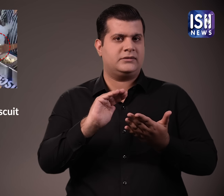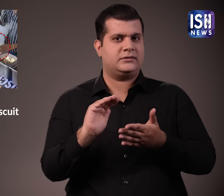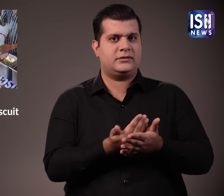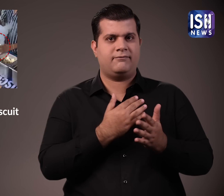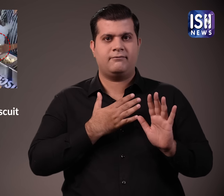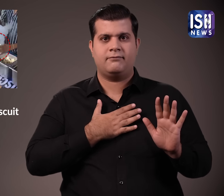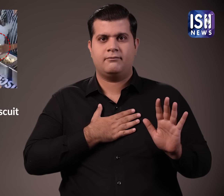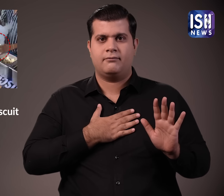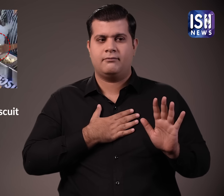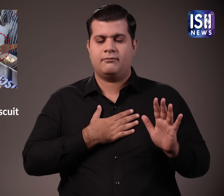fortunately survived.